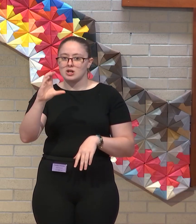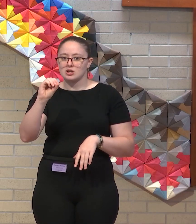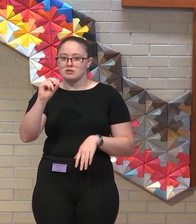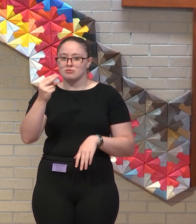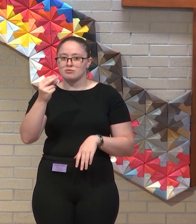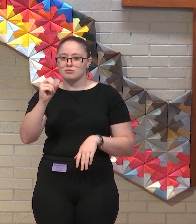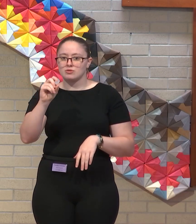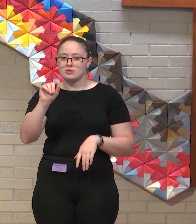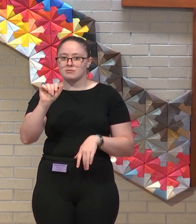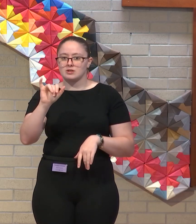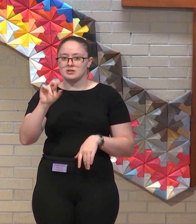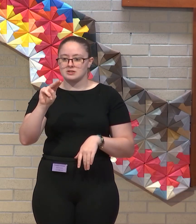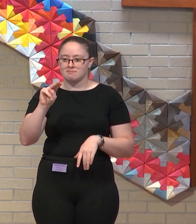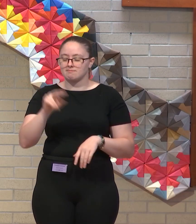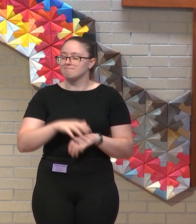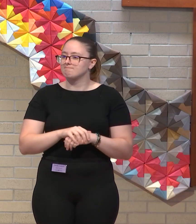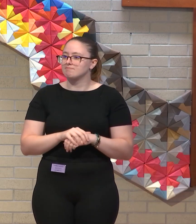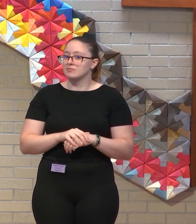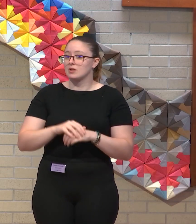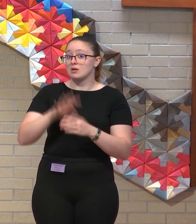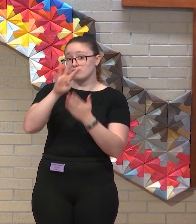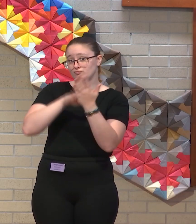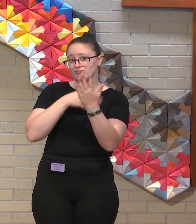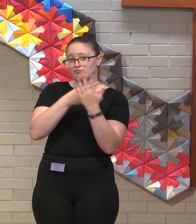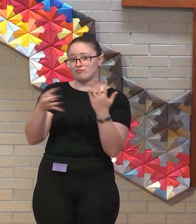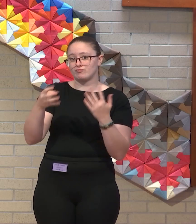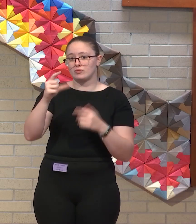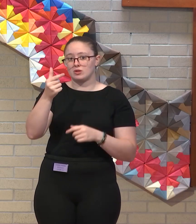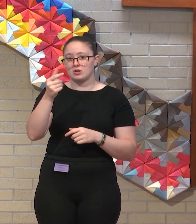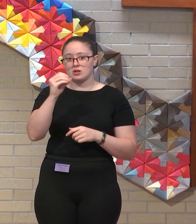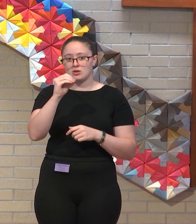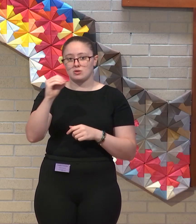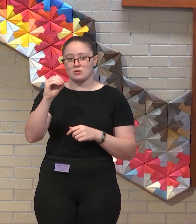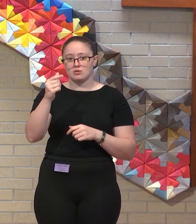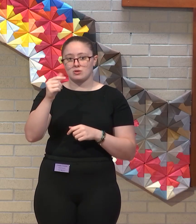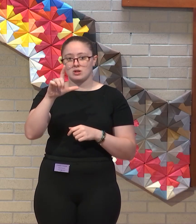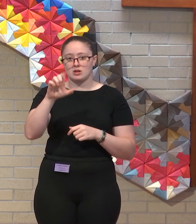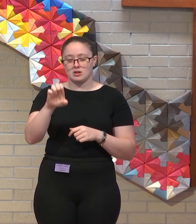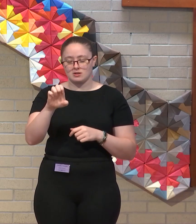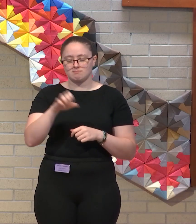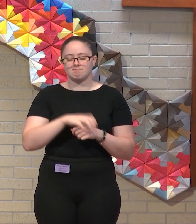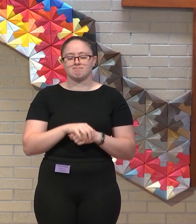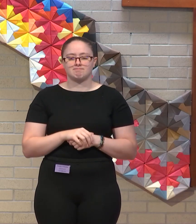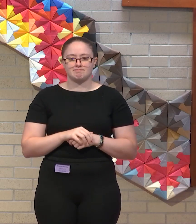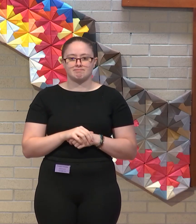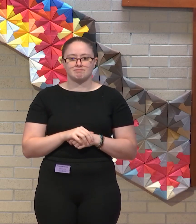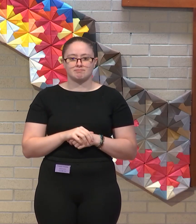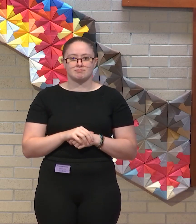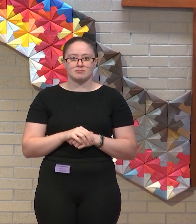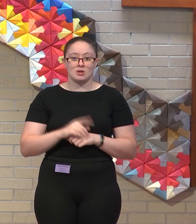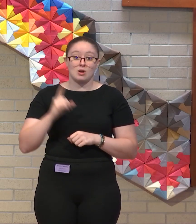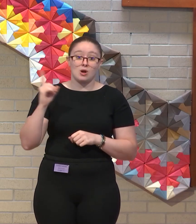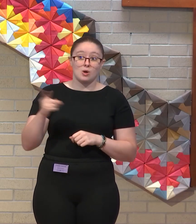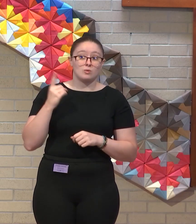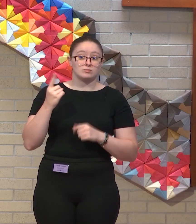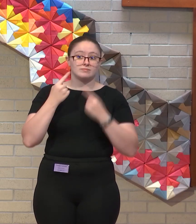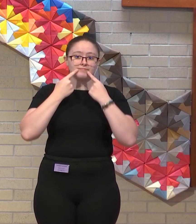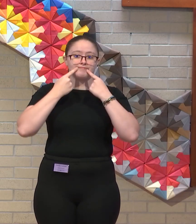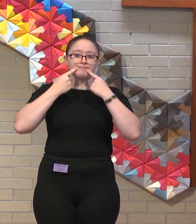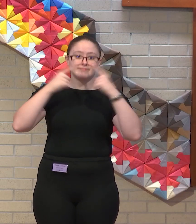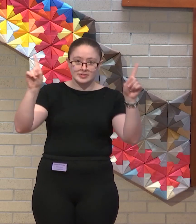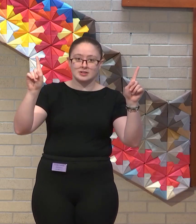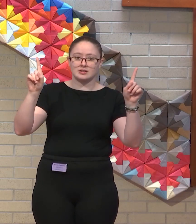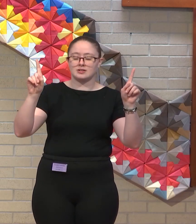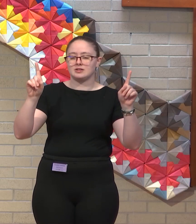your Google calendars should also be populated with the chapels and convocations. Of course, there are always announcements in the communicator as